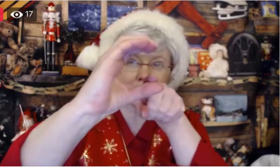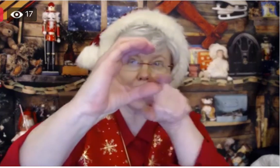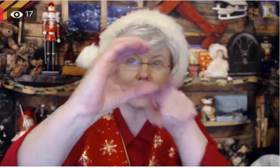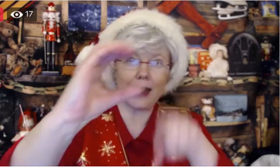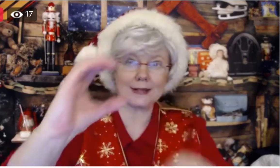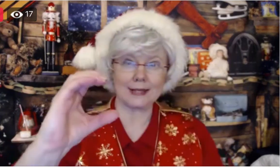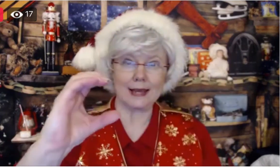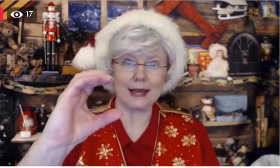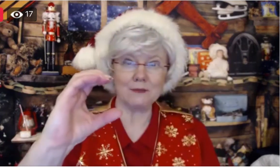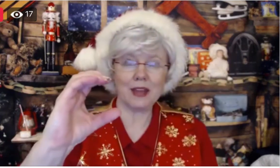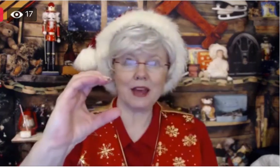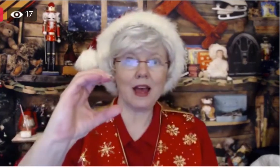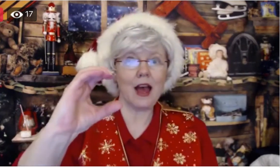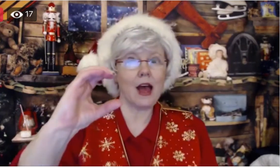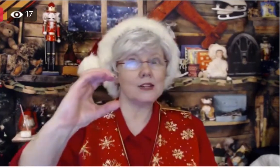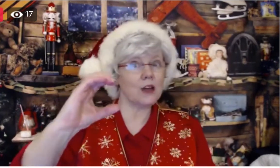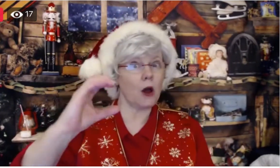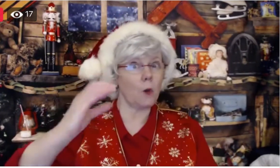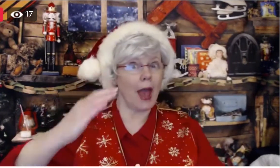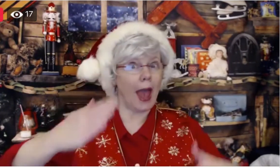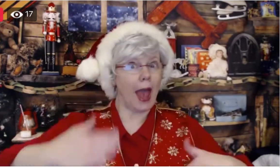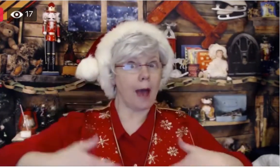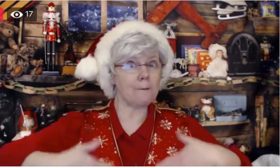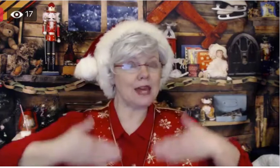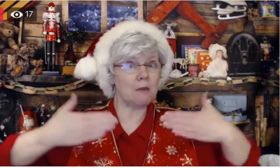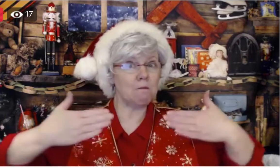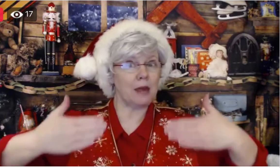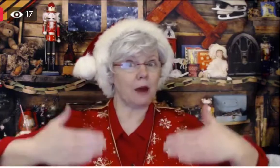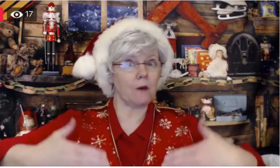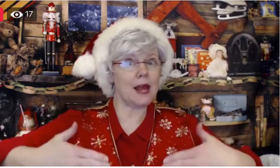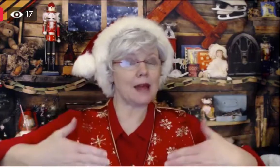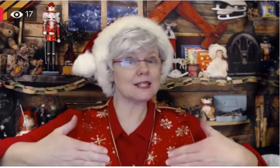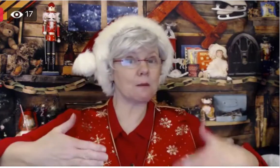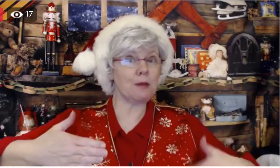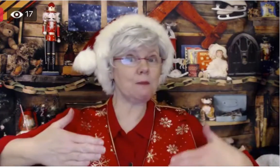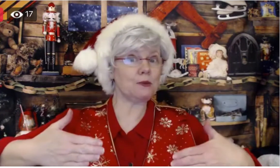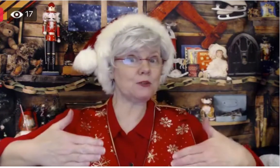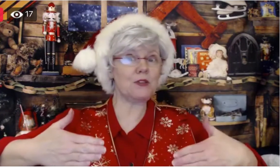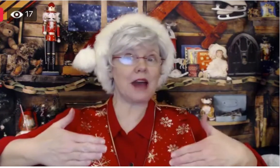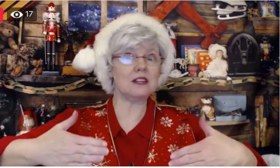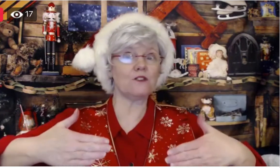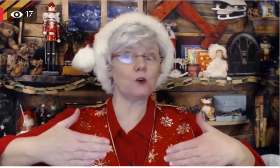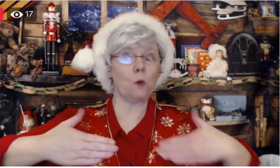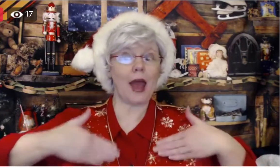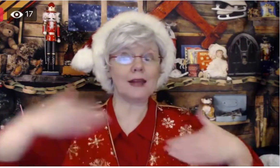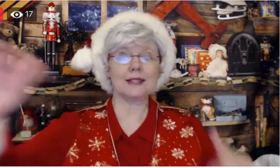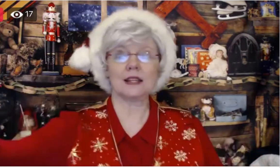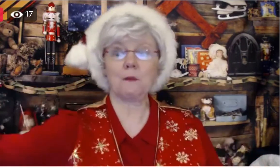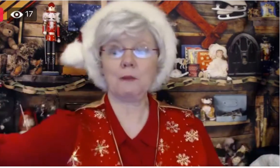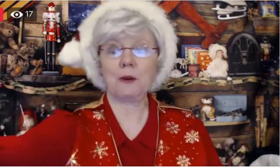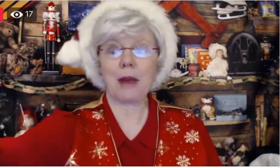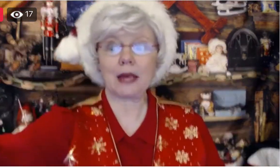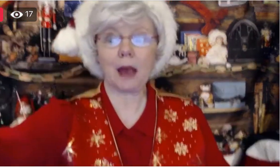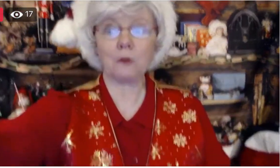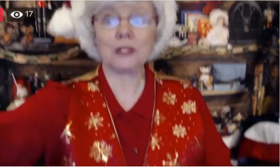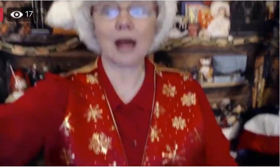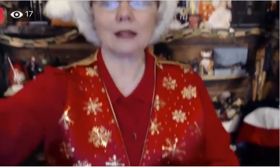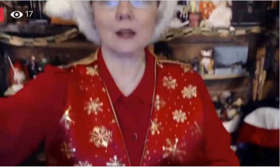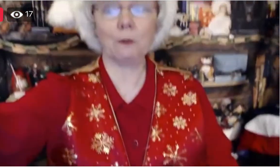like a C. So happy and merry, and some people do that different ways. And let me put my camera down a little